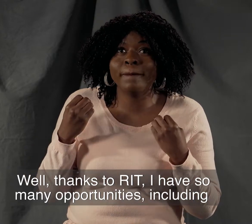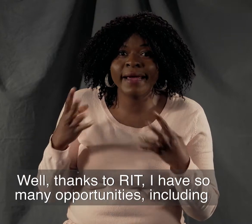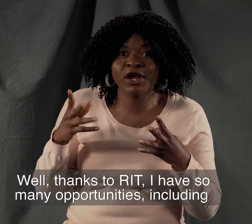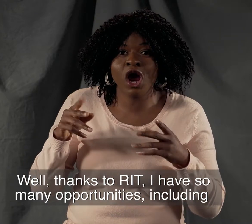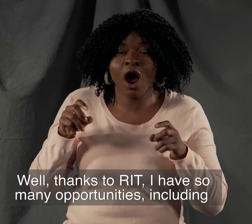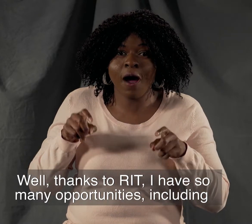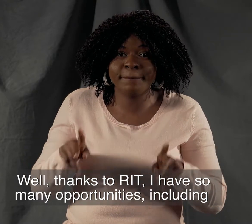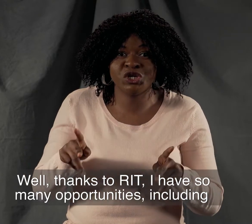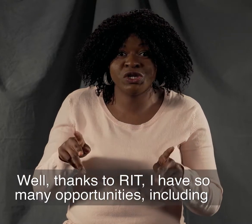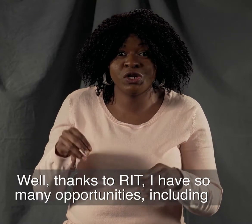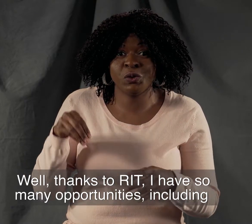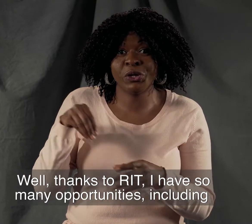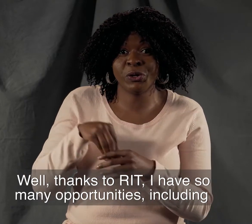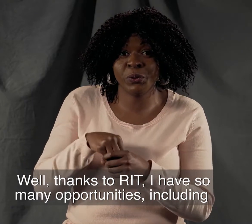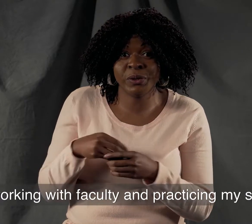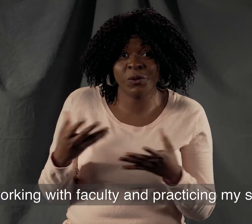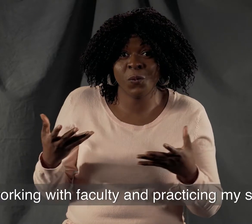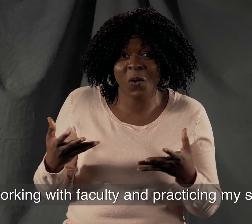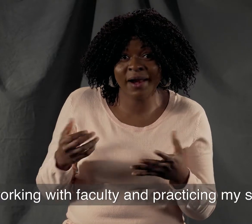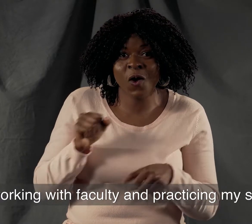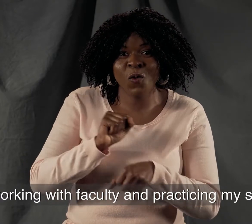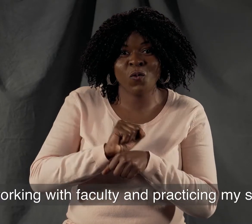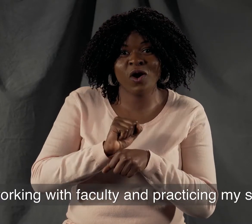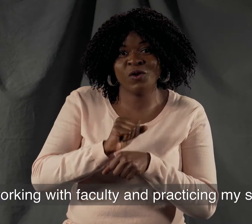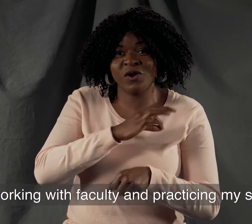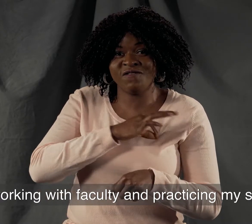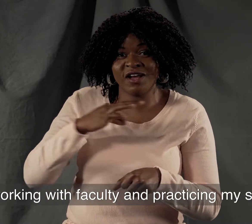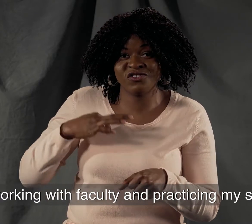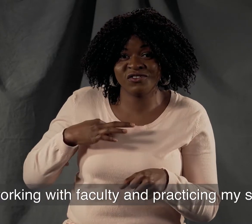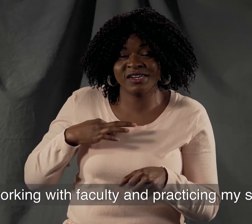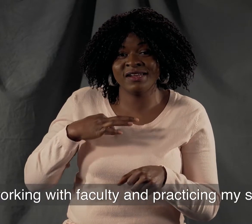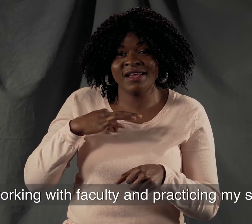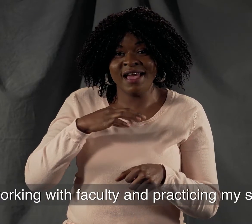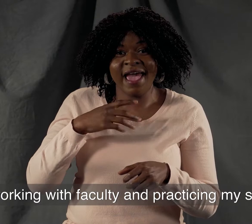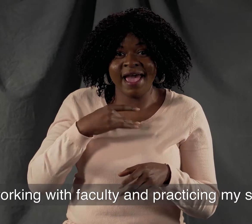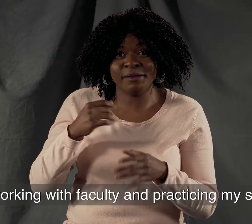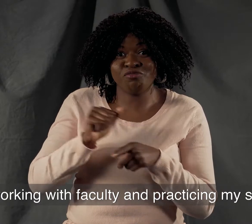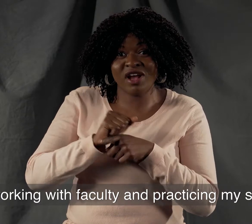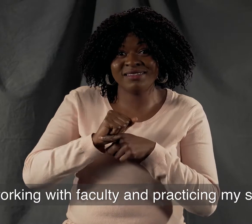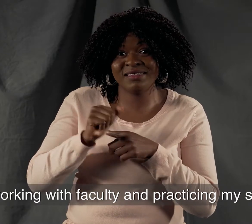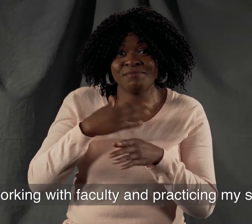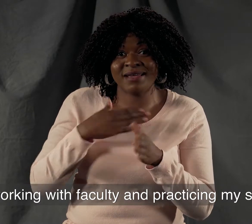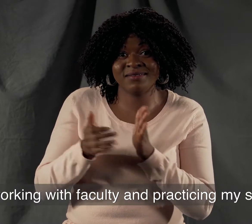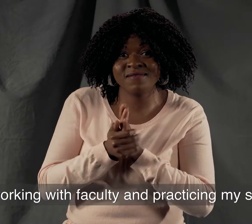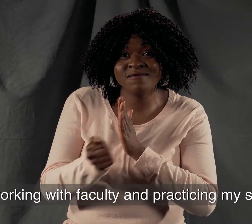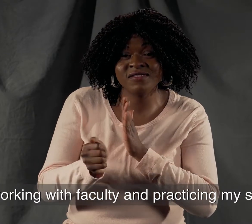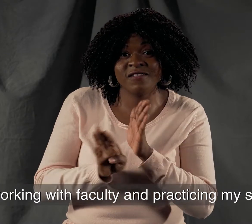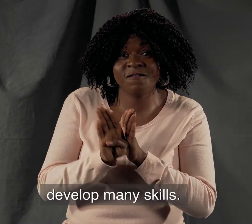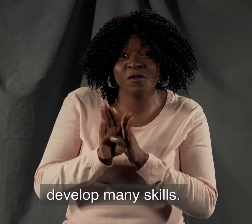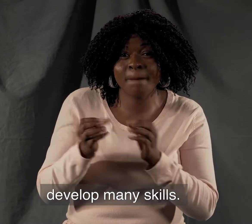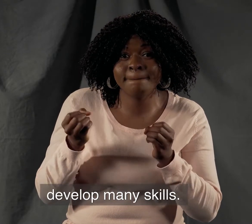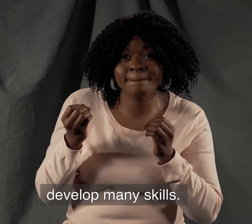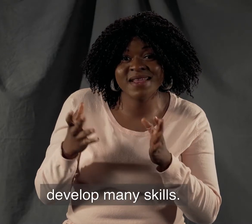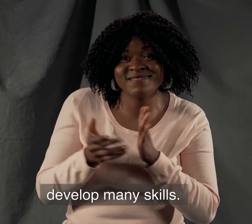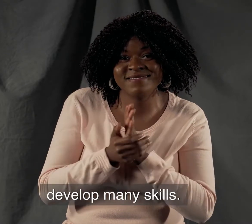many opportunities, including working with factory and practice my skills, develop many